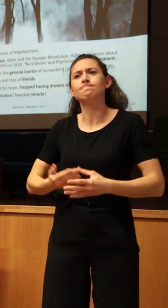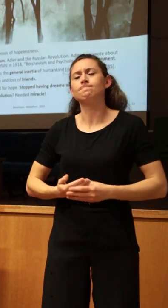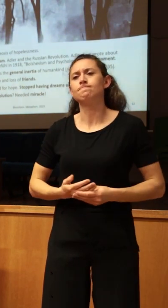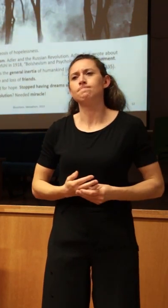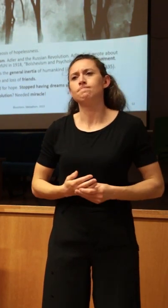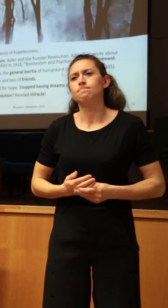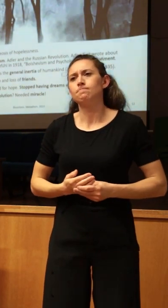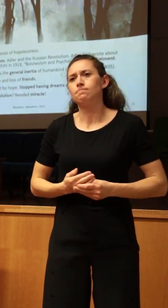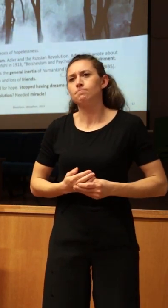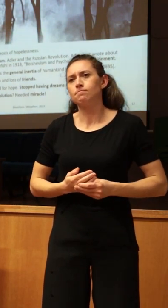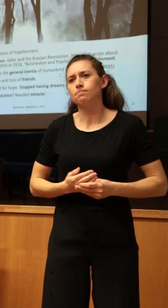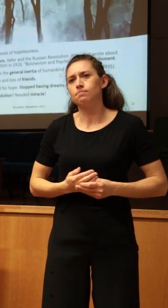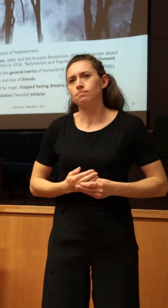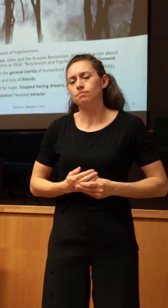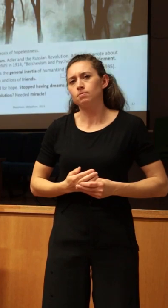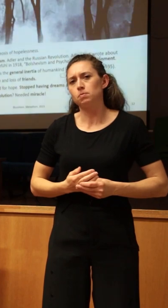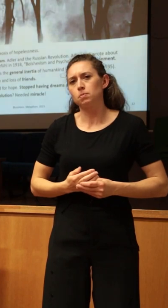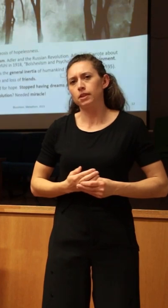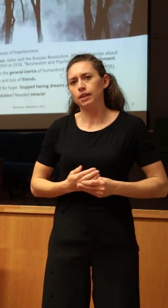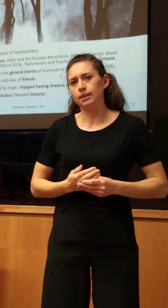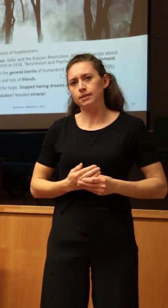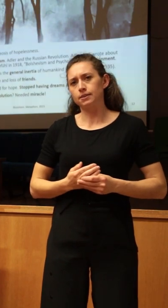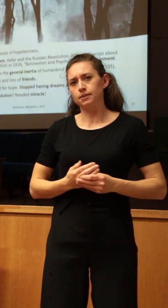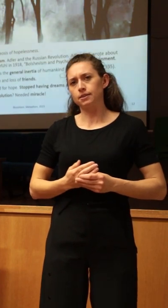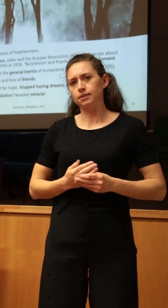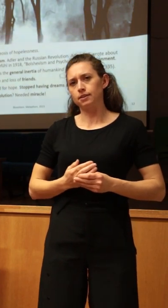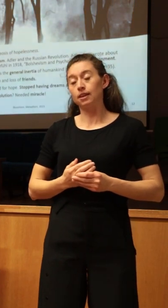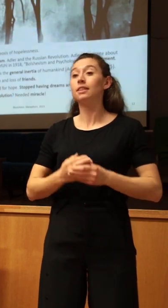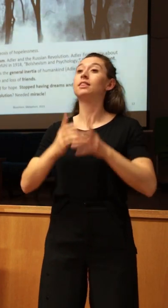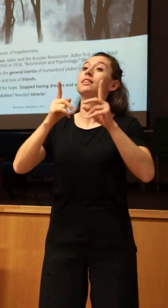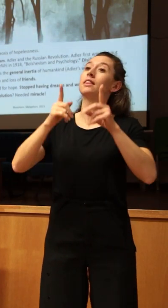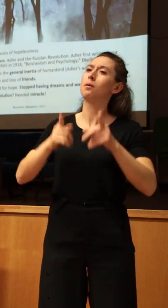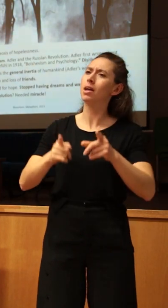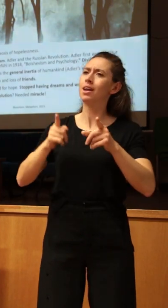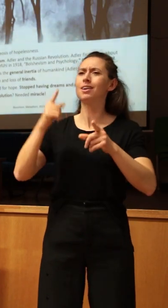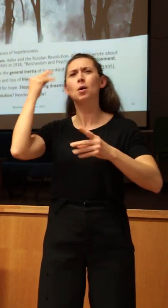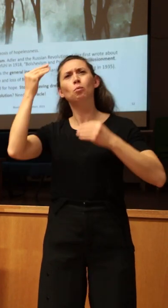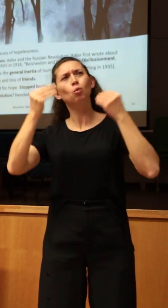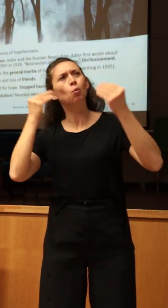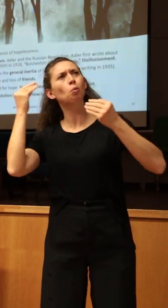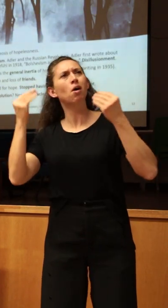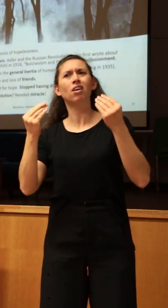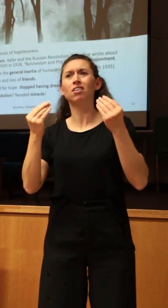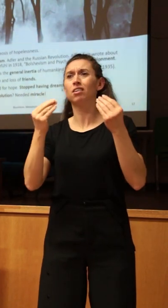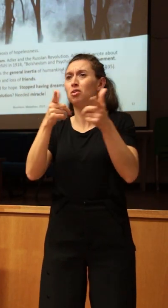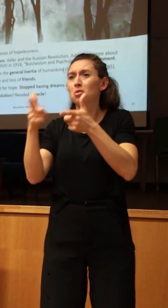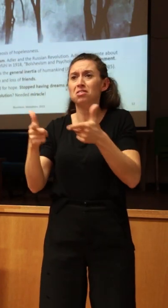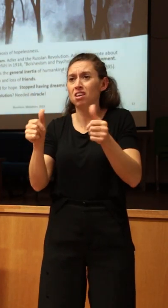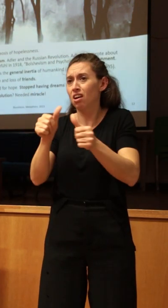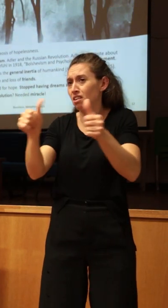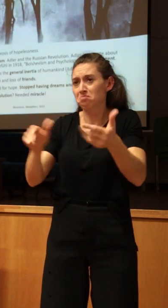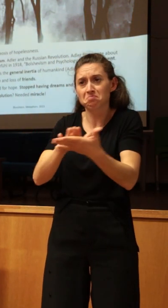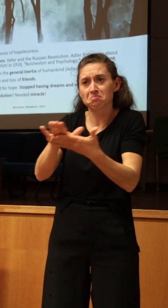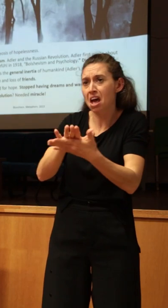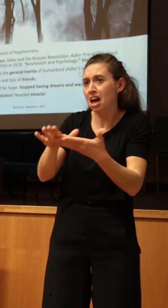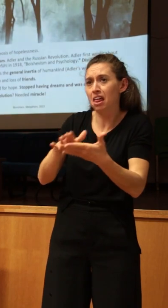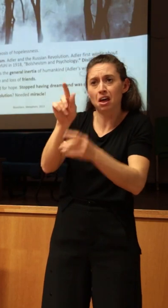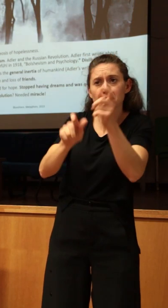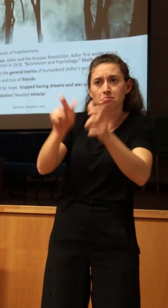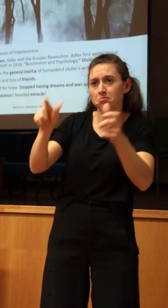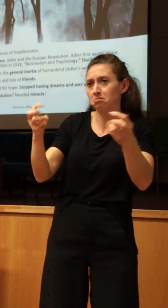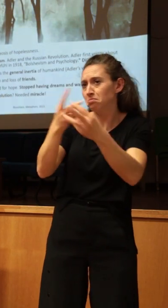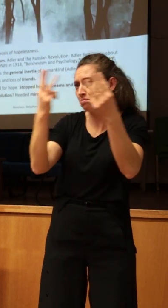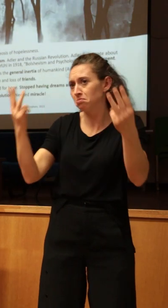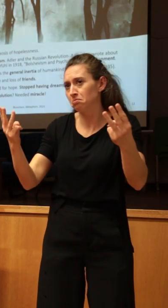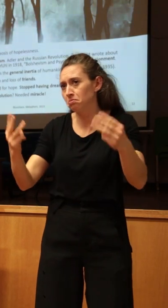worrying about the general inertia of humanity. También le preocupaba la inercia general de la humanidad. There were a lot of